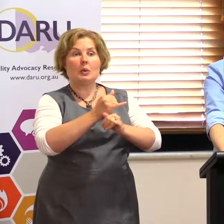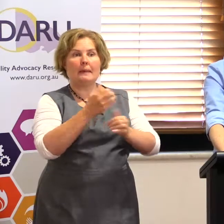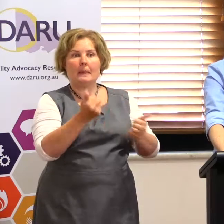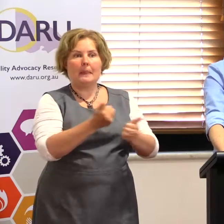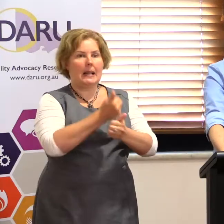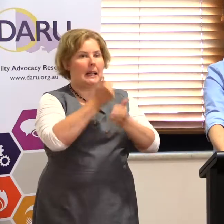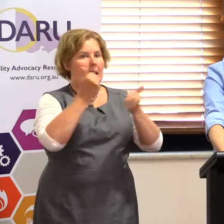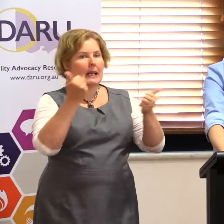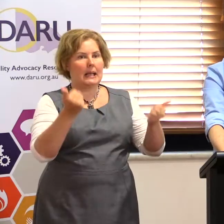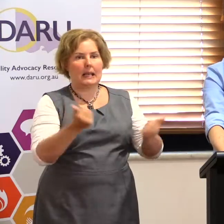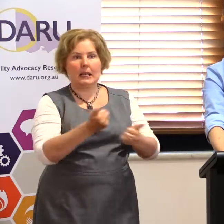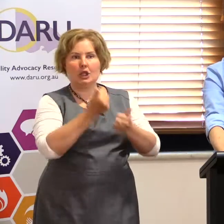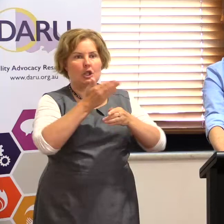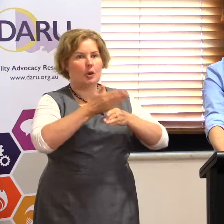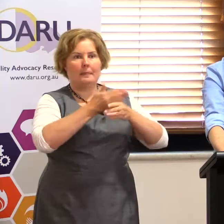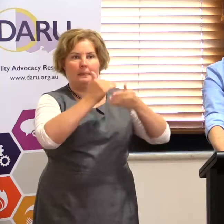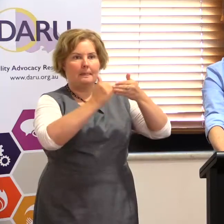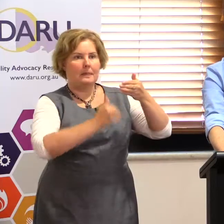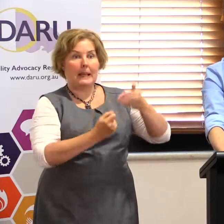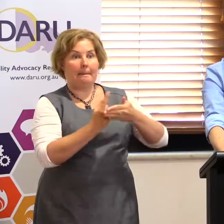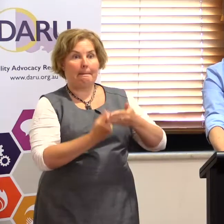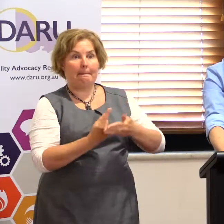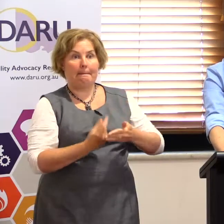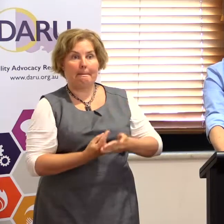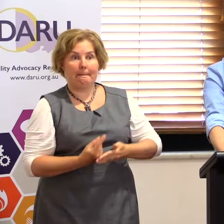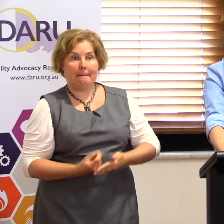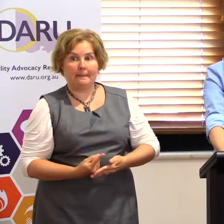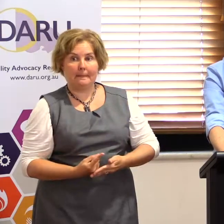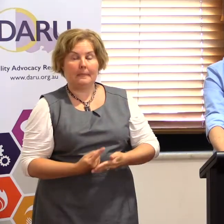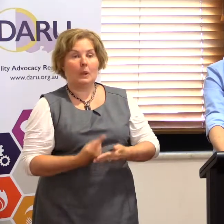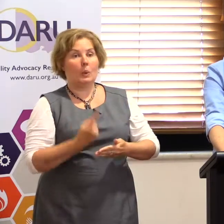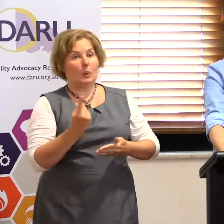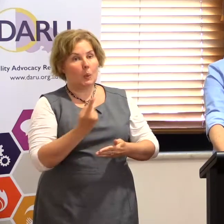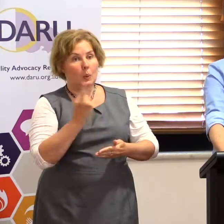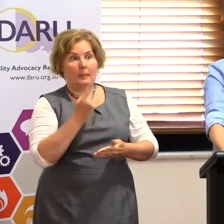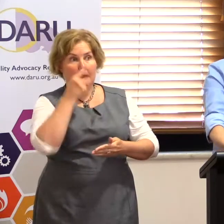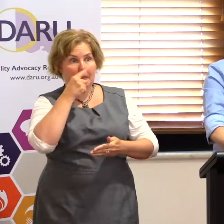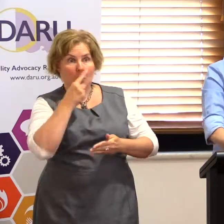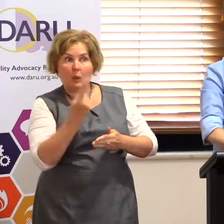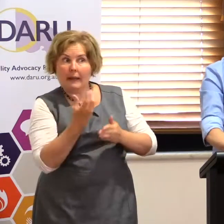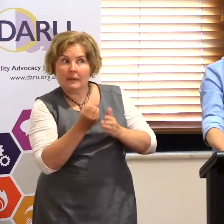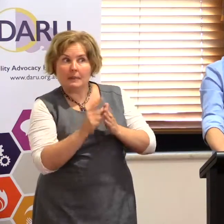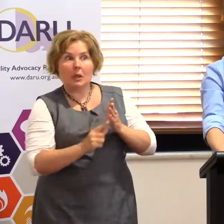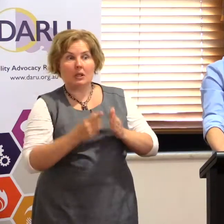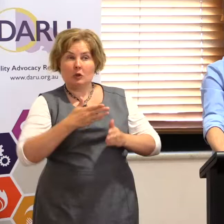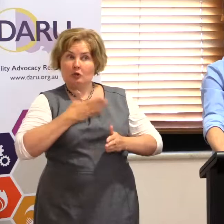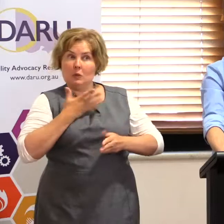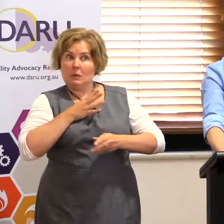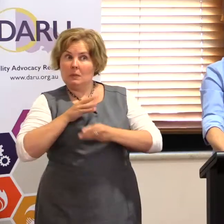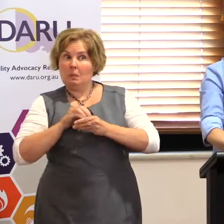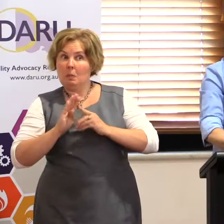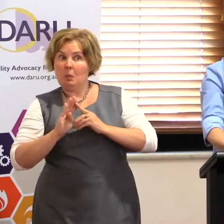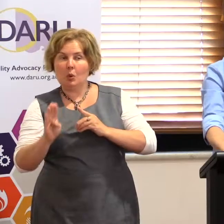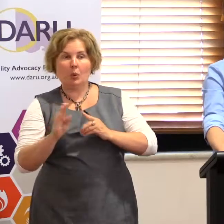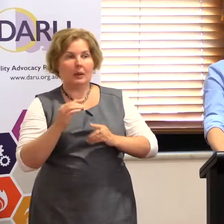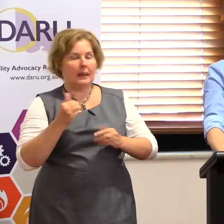moment. So if there's people with disability who are interested in getting onto a board, I acknowledge there's plenty of experienced people with disability